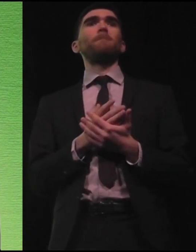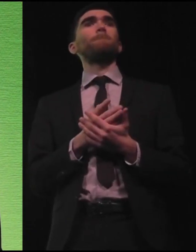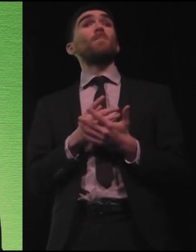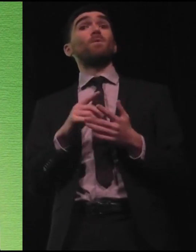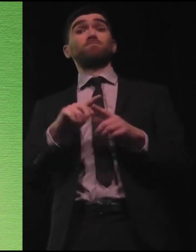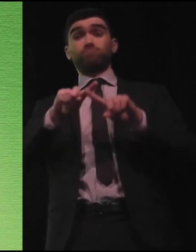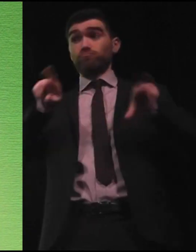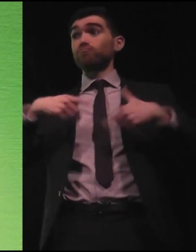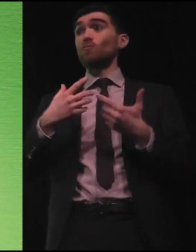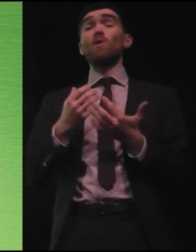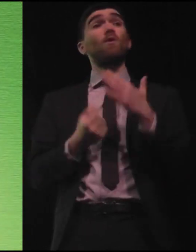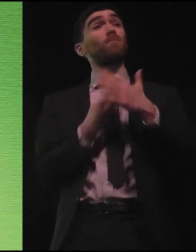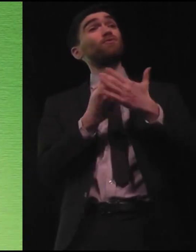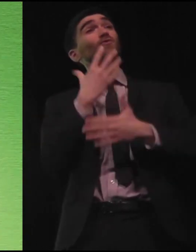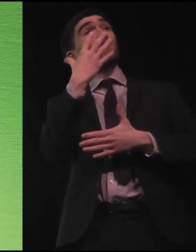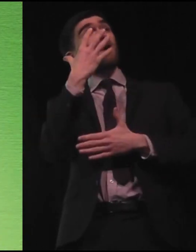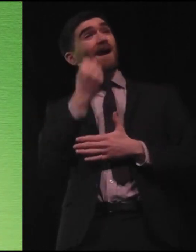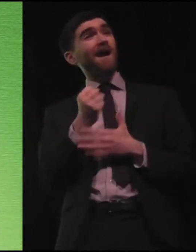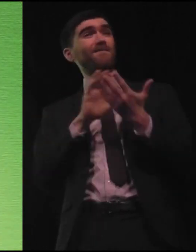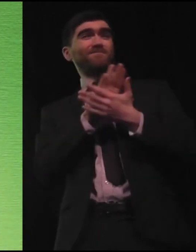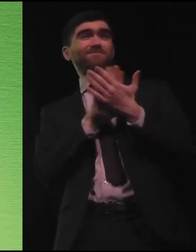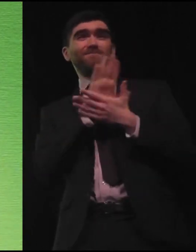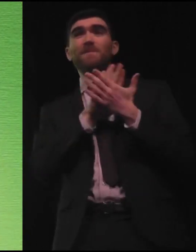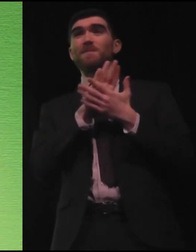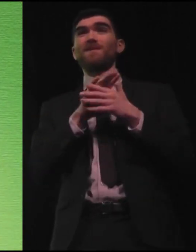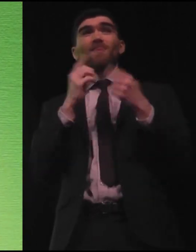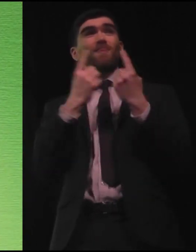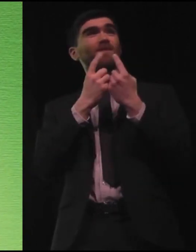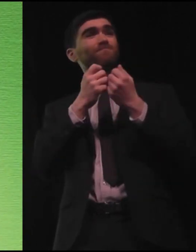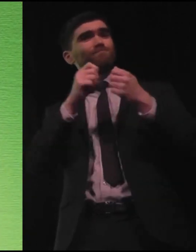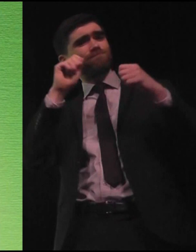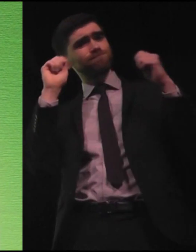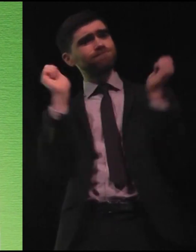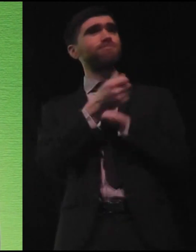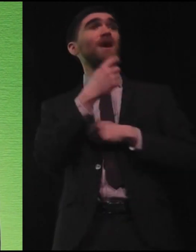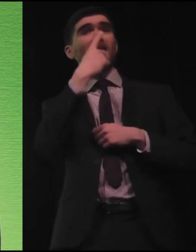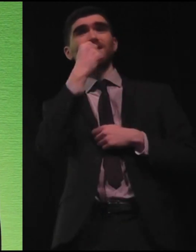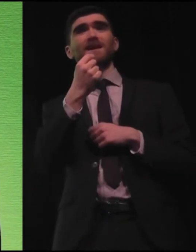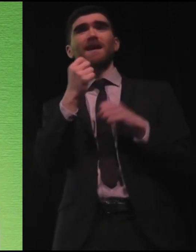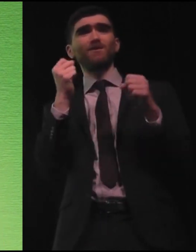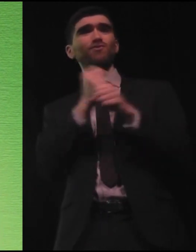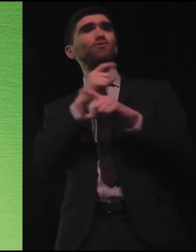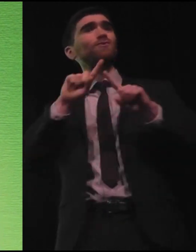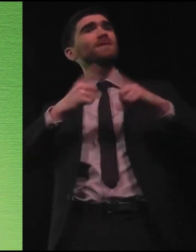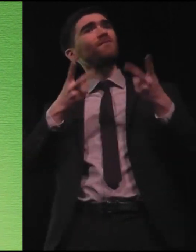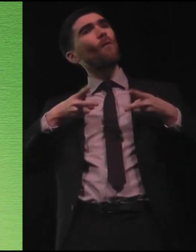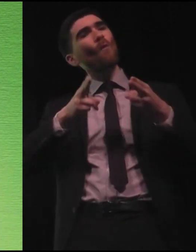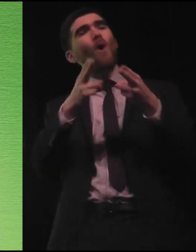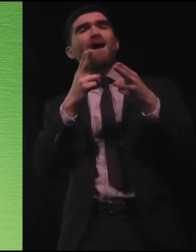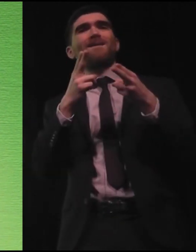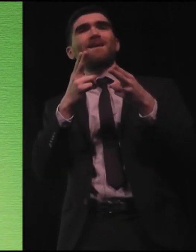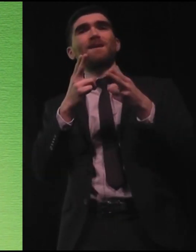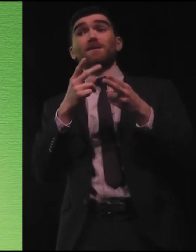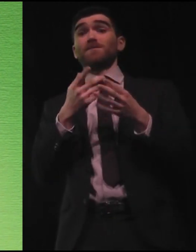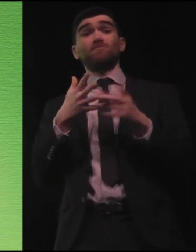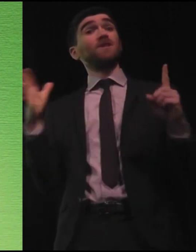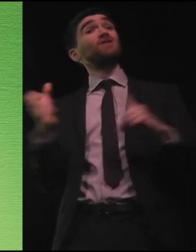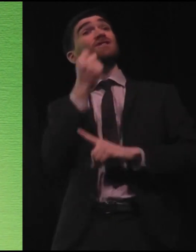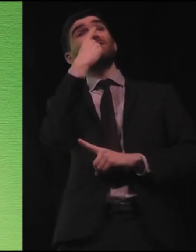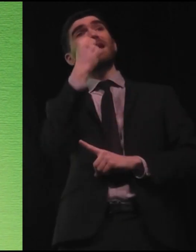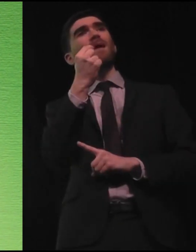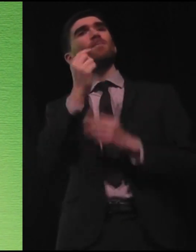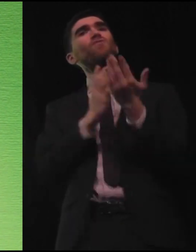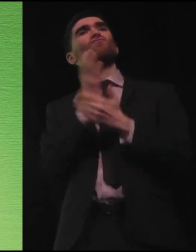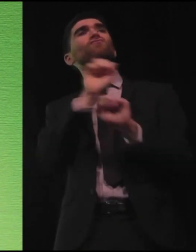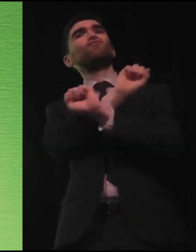differently, but we can only do that with the help of each and every one of you. But we won't win record results at this election through